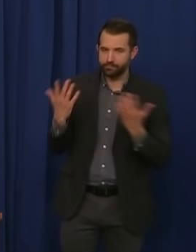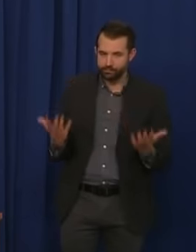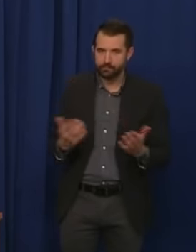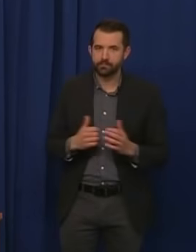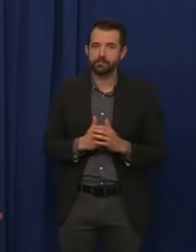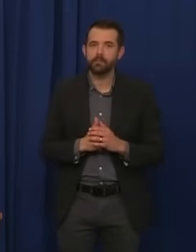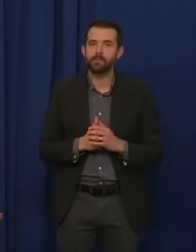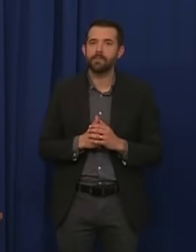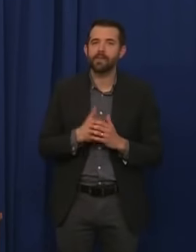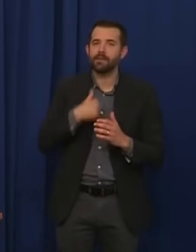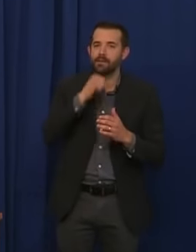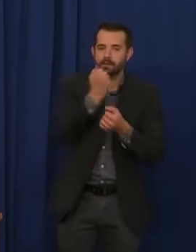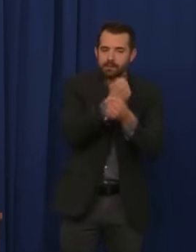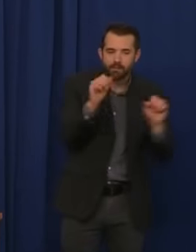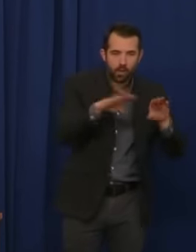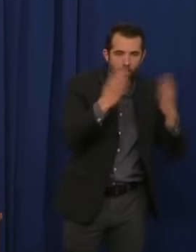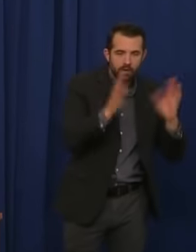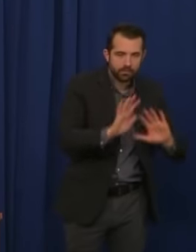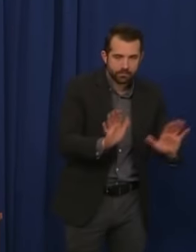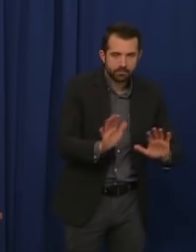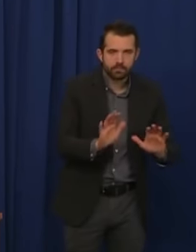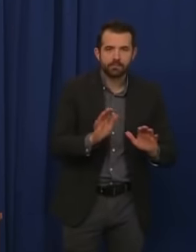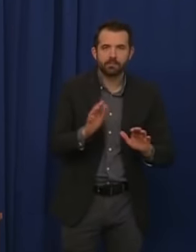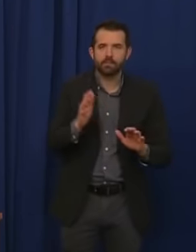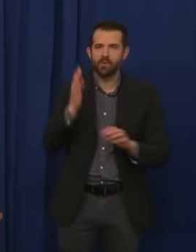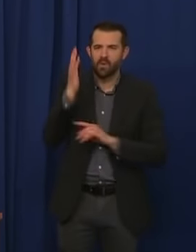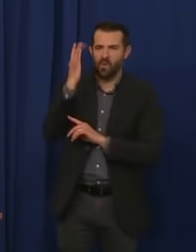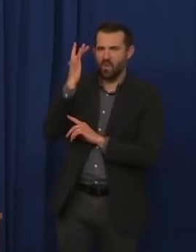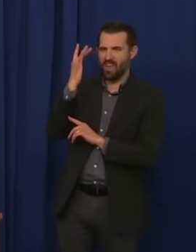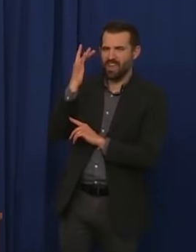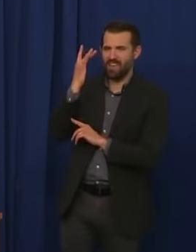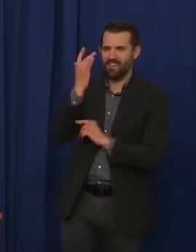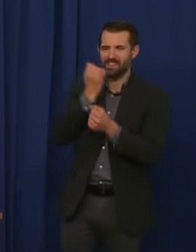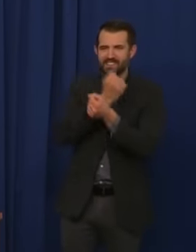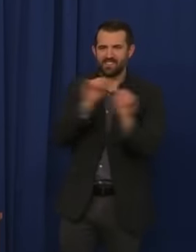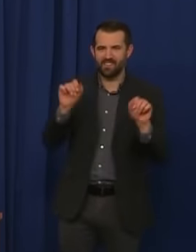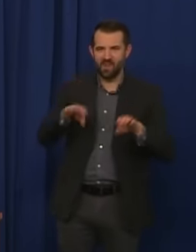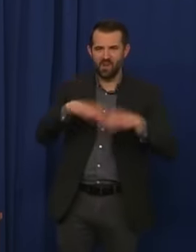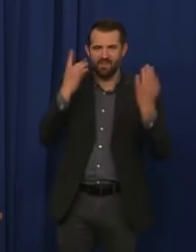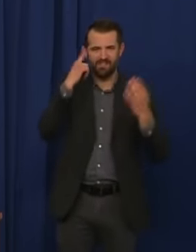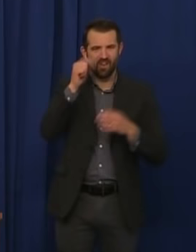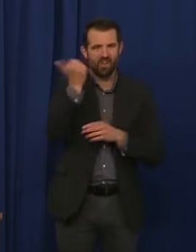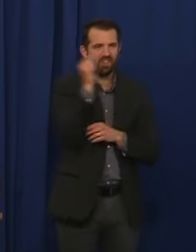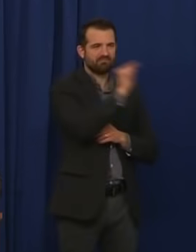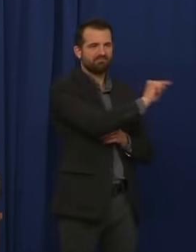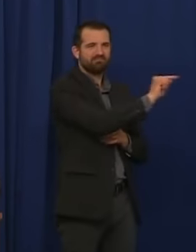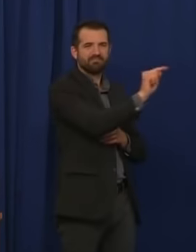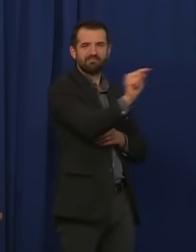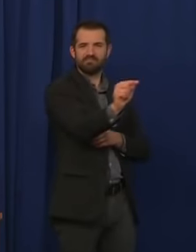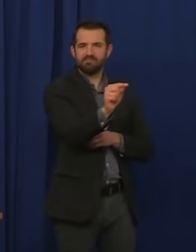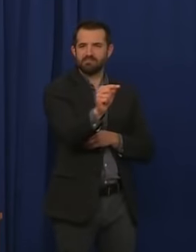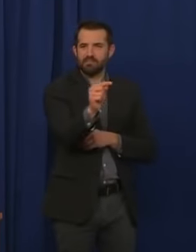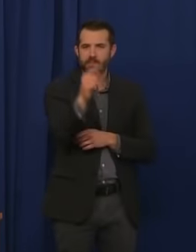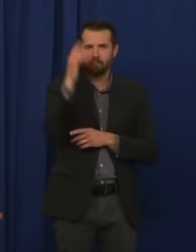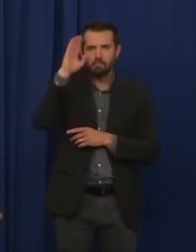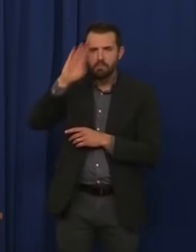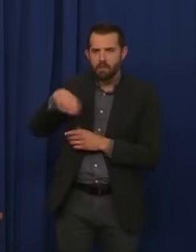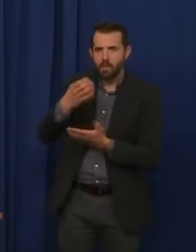to reopen schools to mid-June, why is it safe to reopen anything else? At the same time, we do want to save the summer